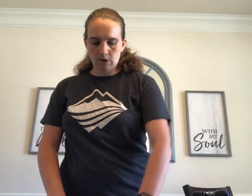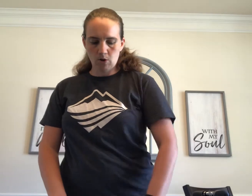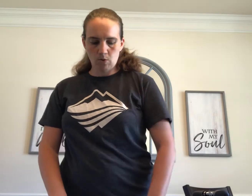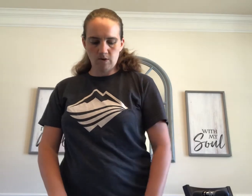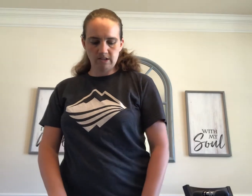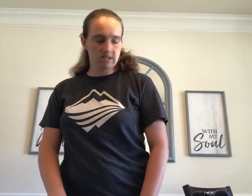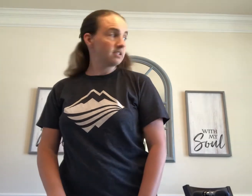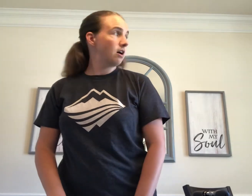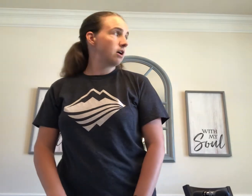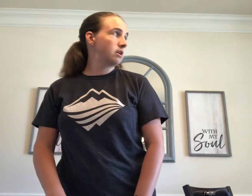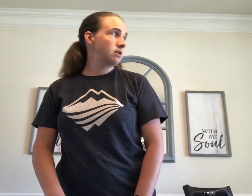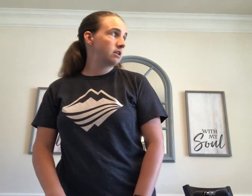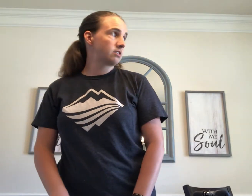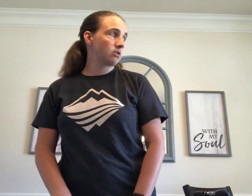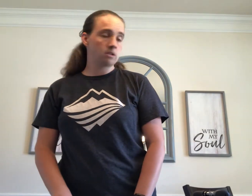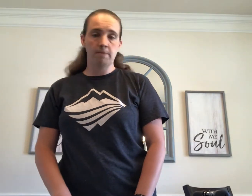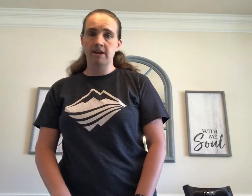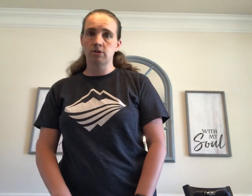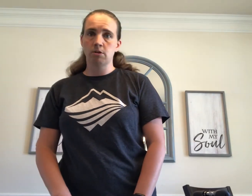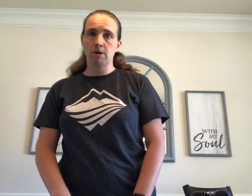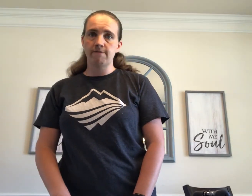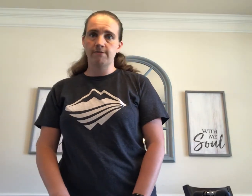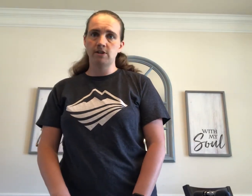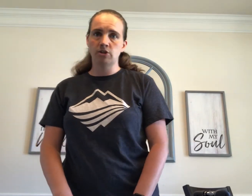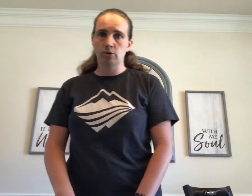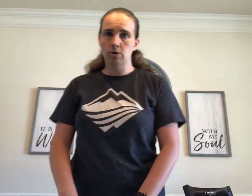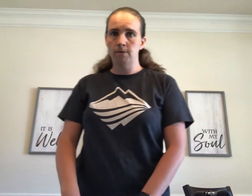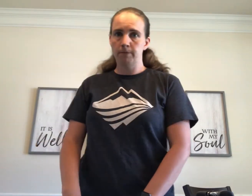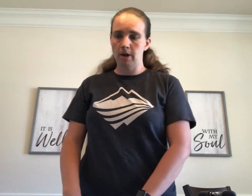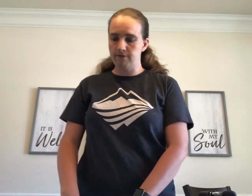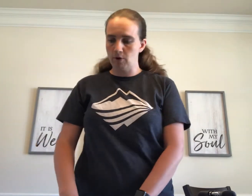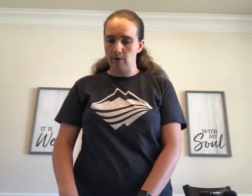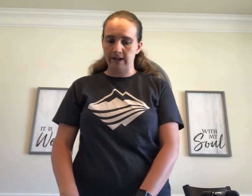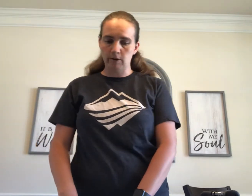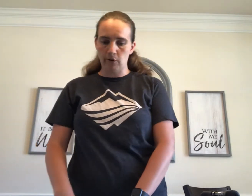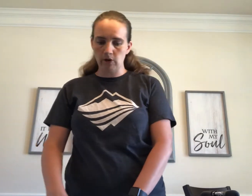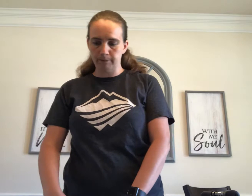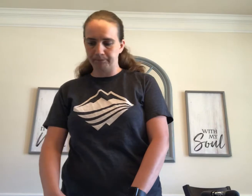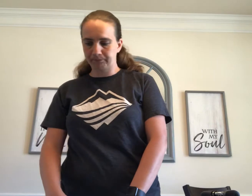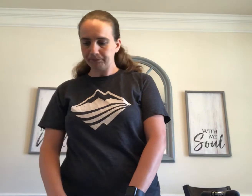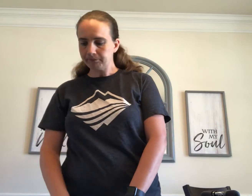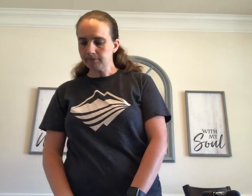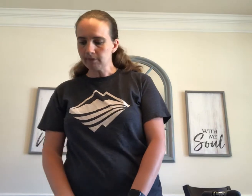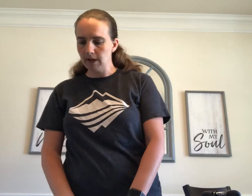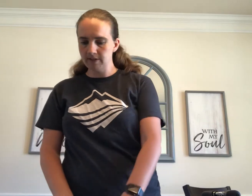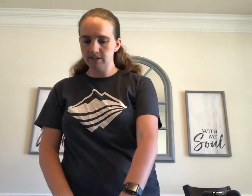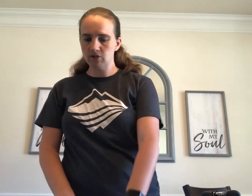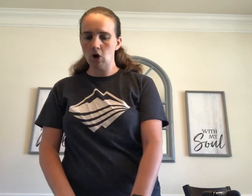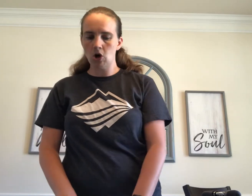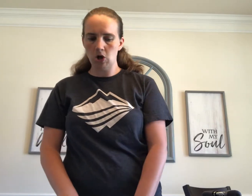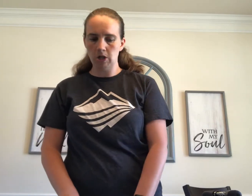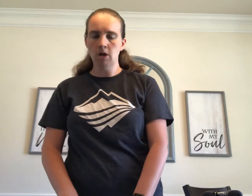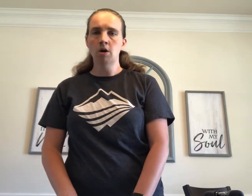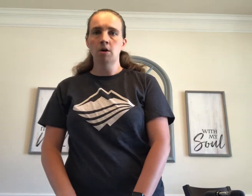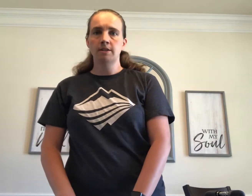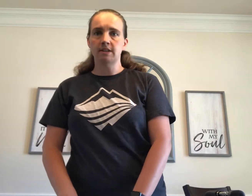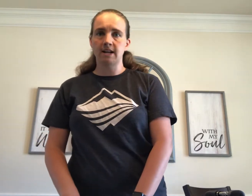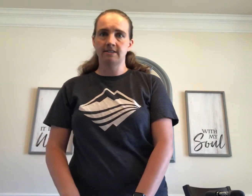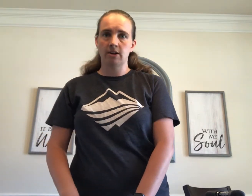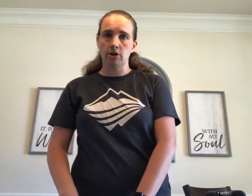So this is it starts on page 352 of your regular book. This is all signs that are